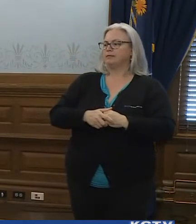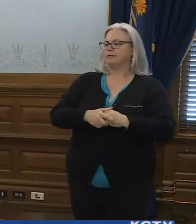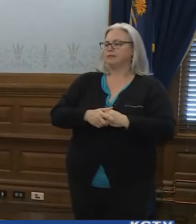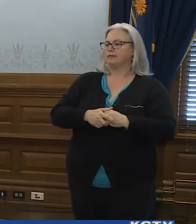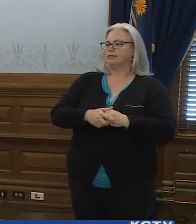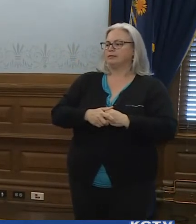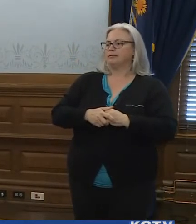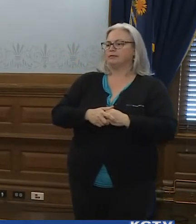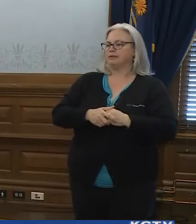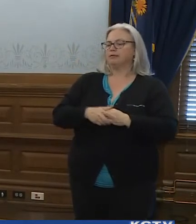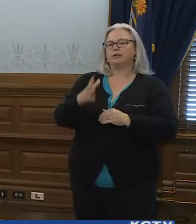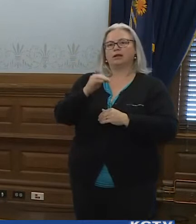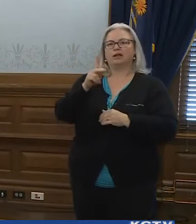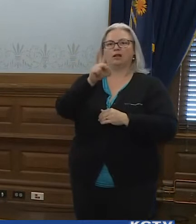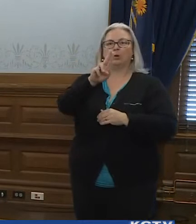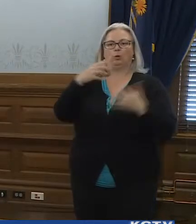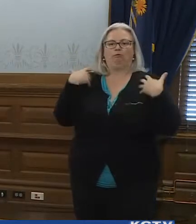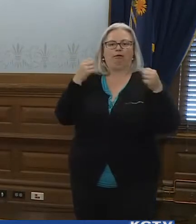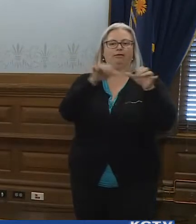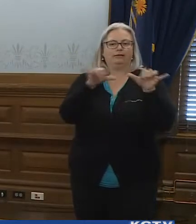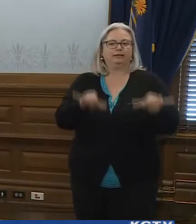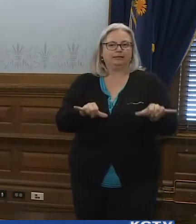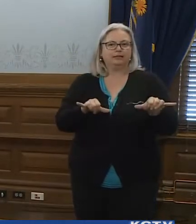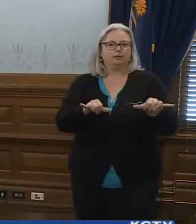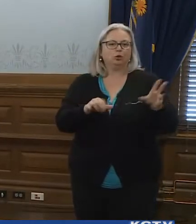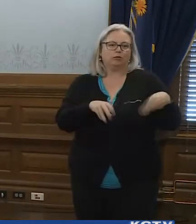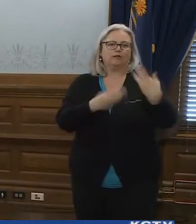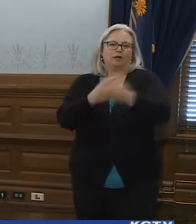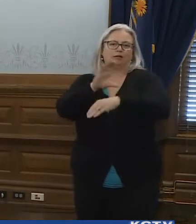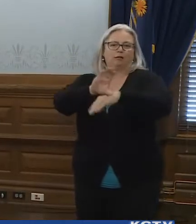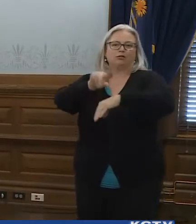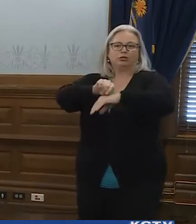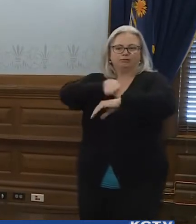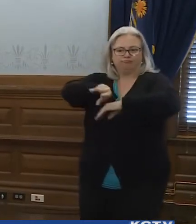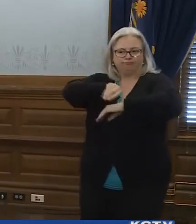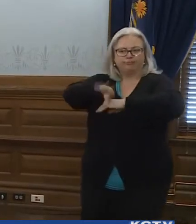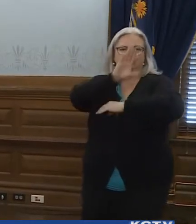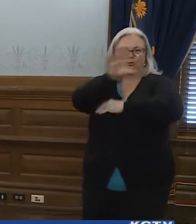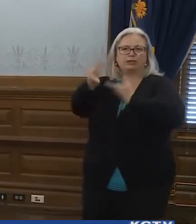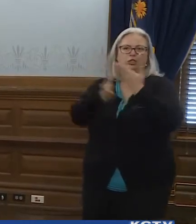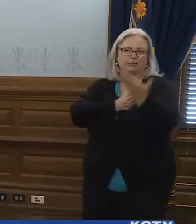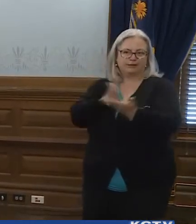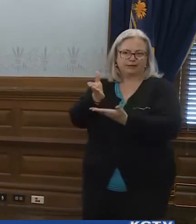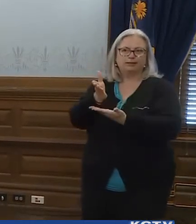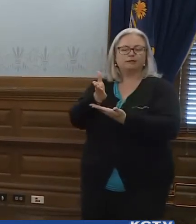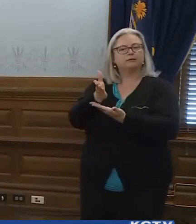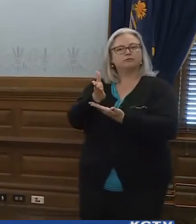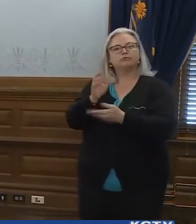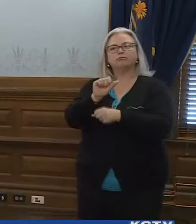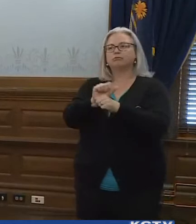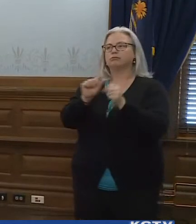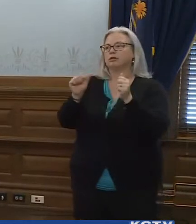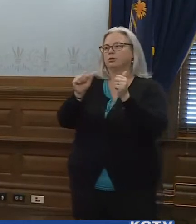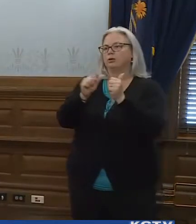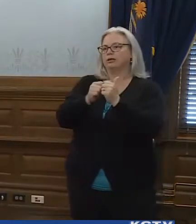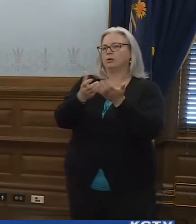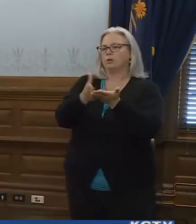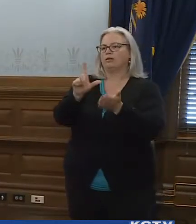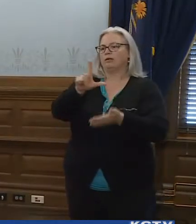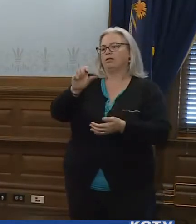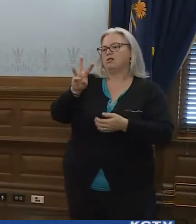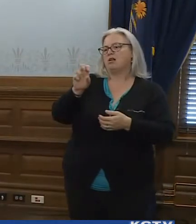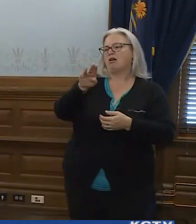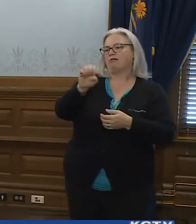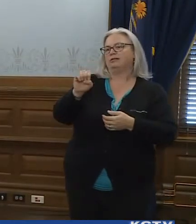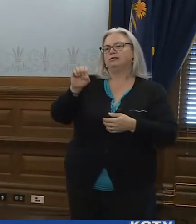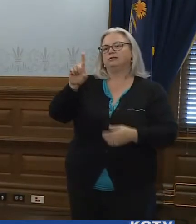also with the KU Health System as well, who provides consultation and direct services, working with the Lawrence